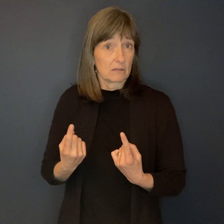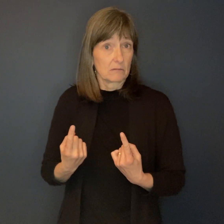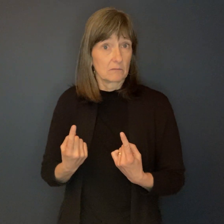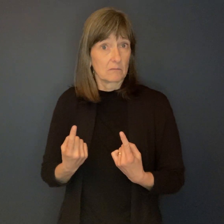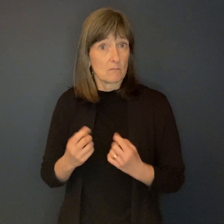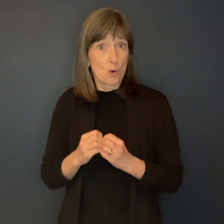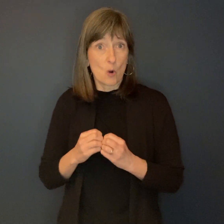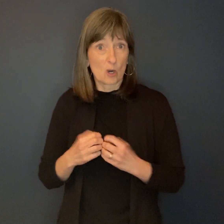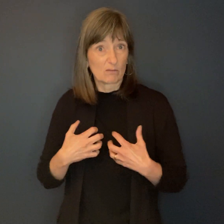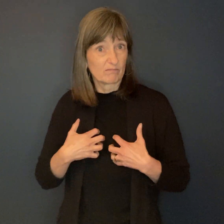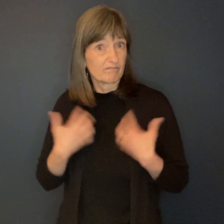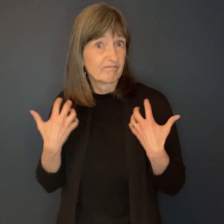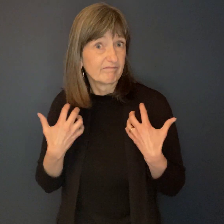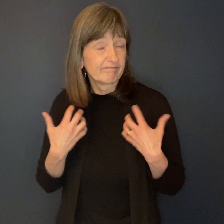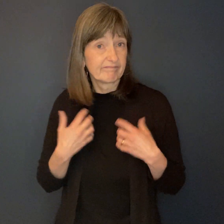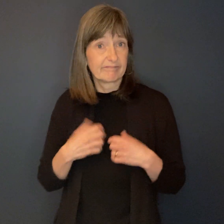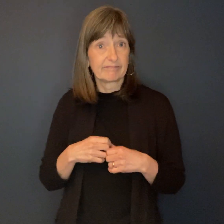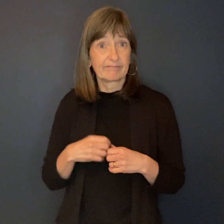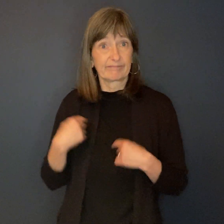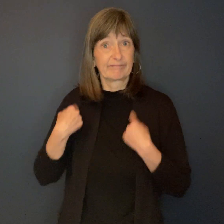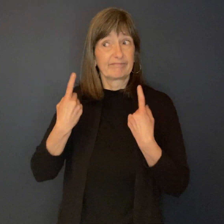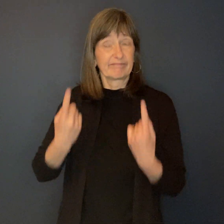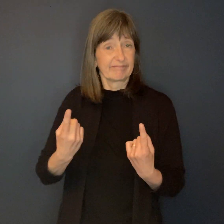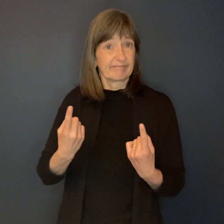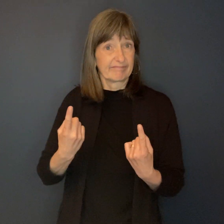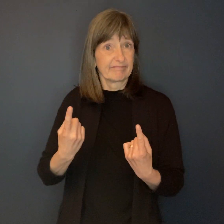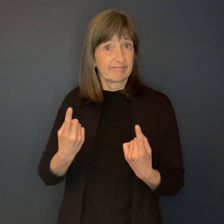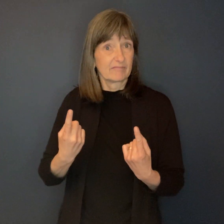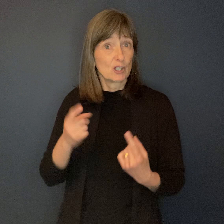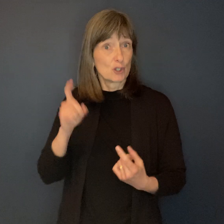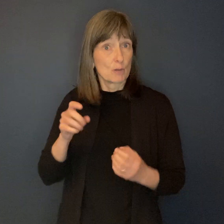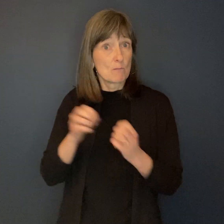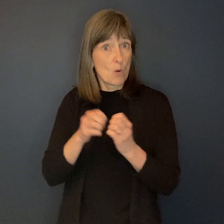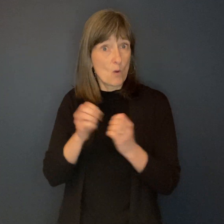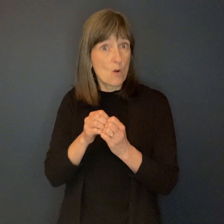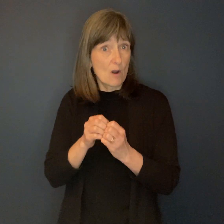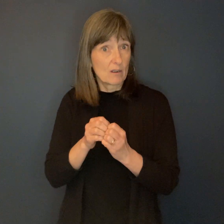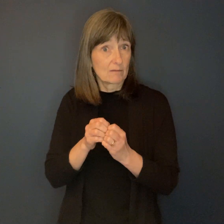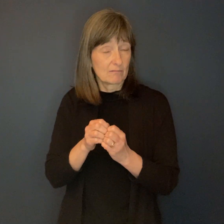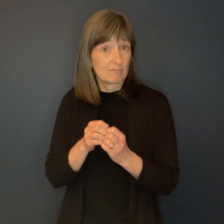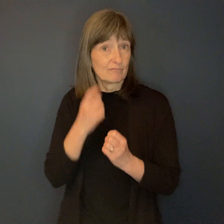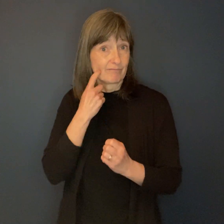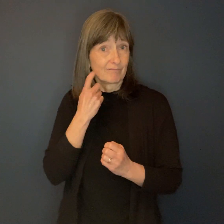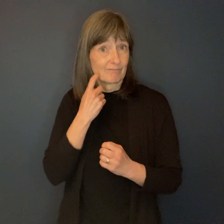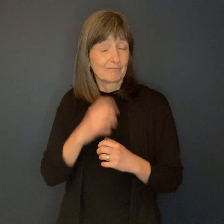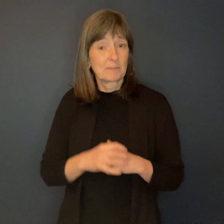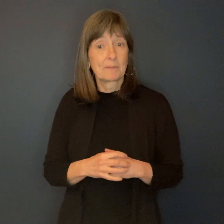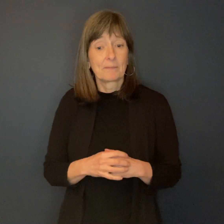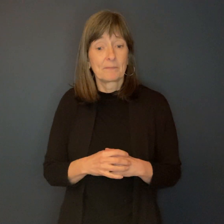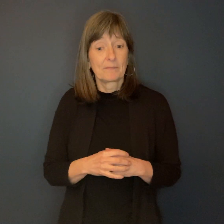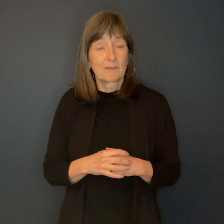aggressive over the years, because the disability constituency, I think, is